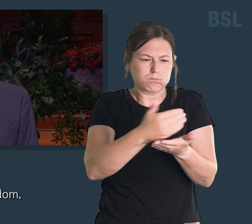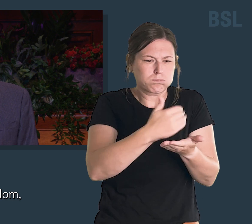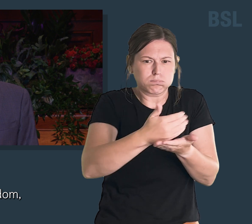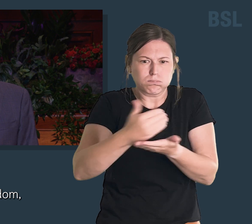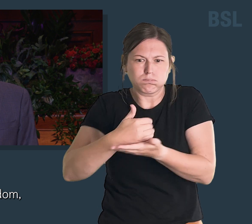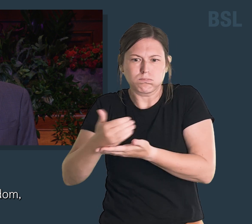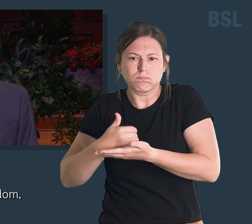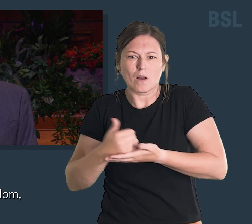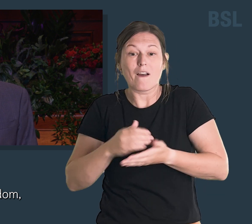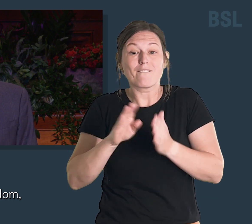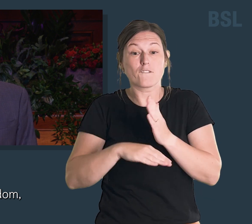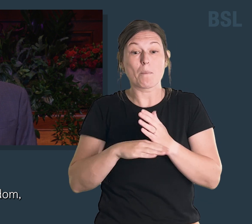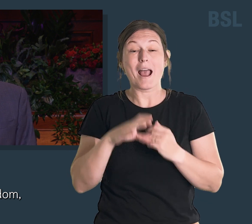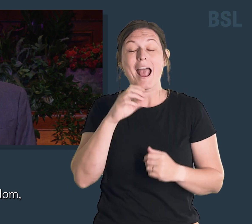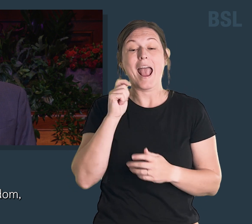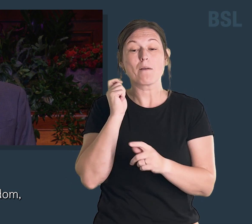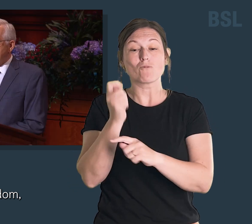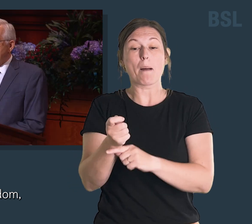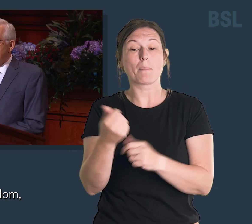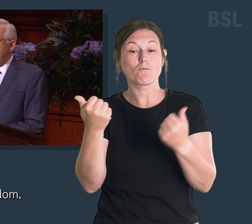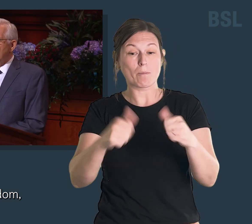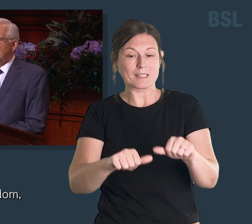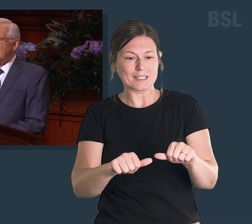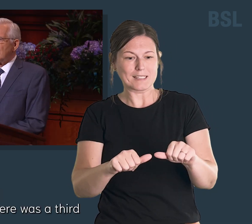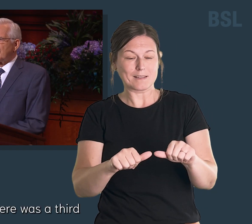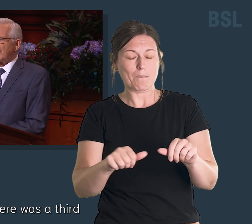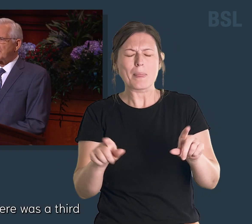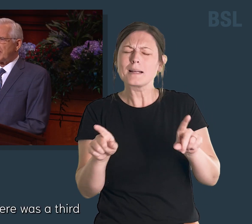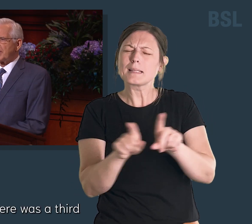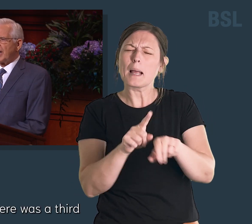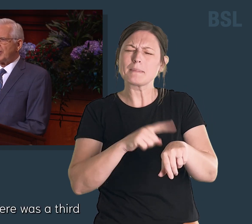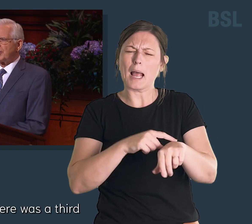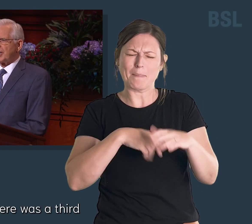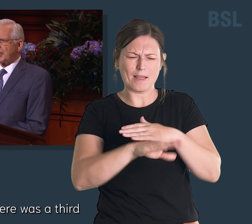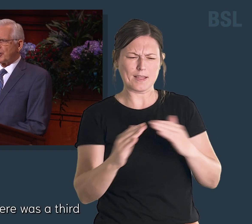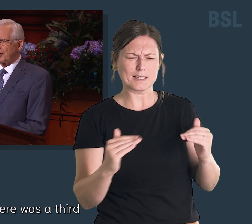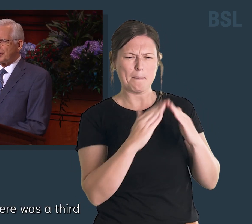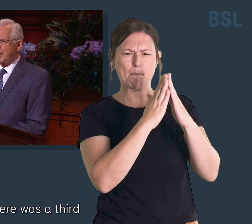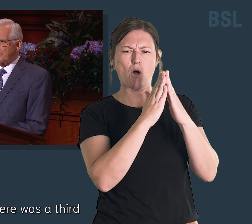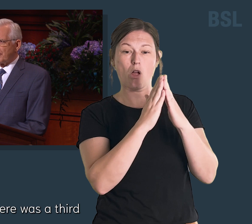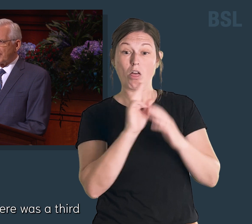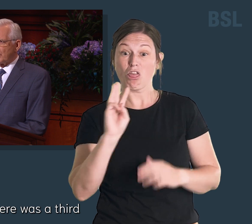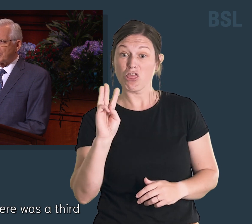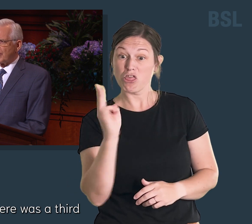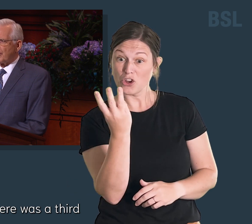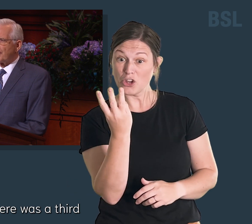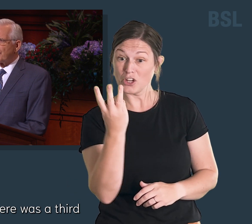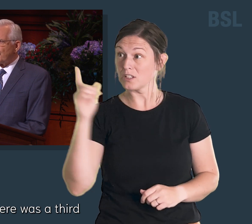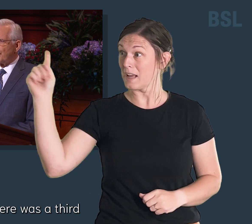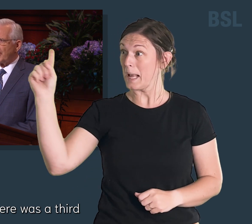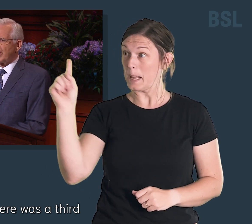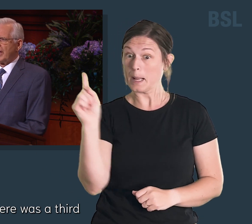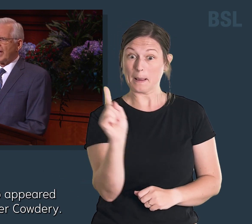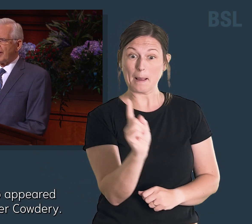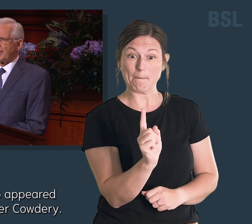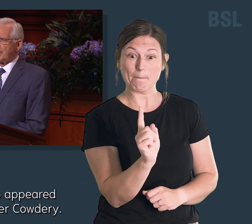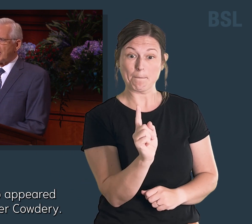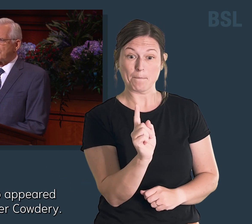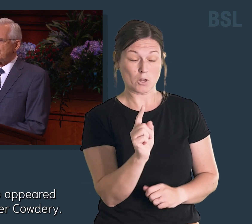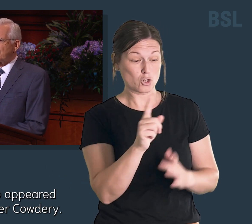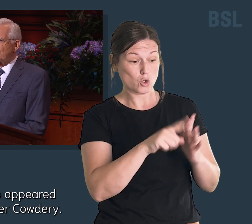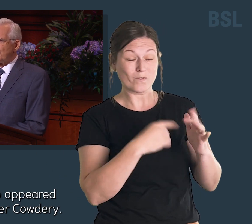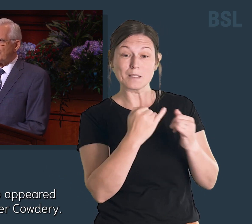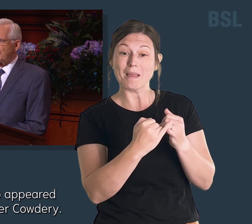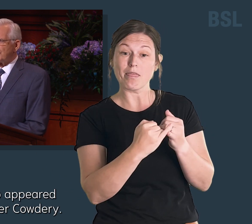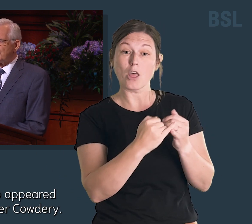and the elect of God. On that same occasion in the Kirtland Temple, there was a third heavenly